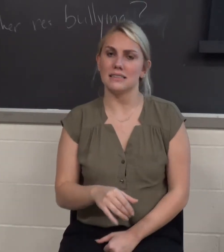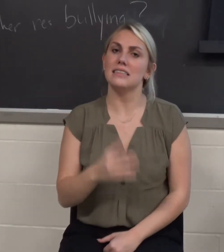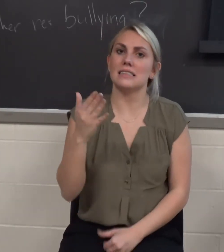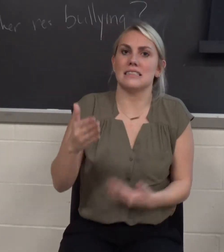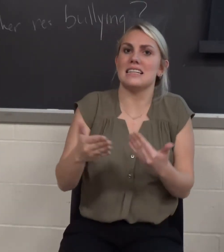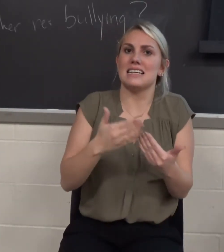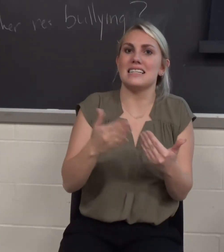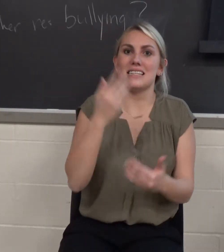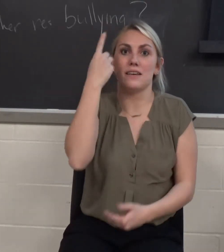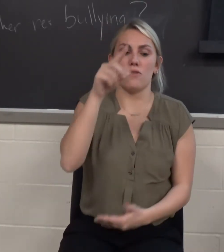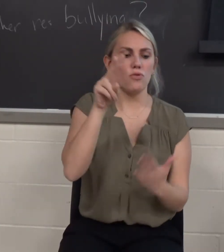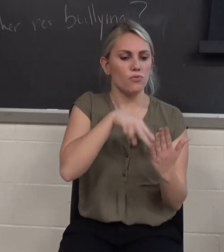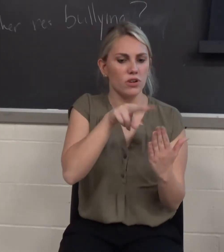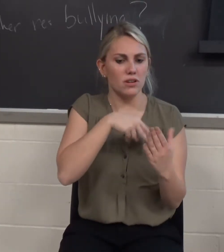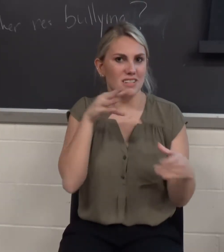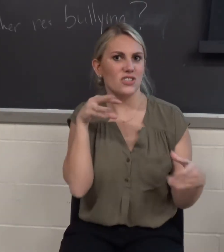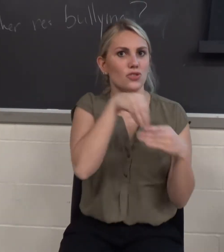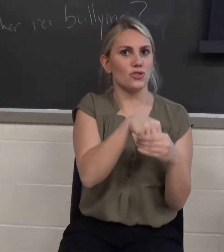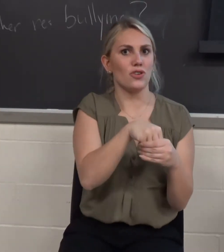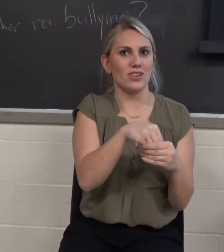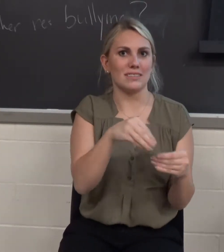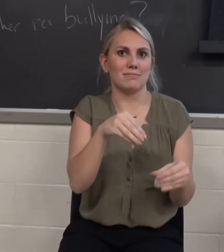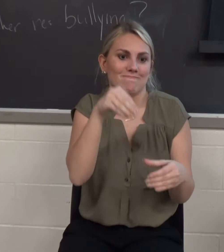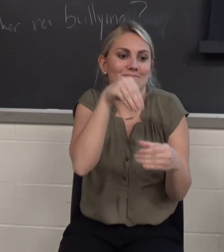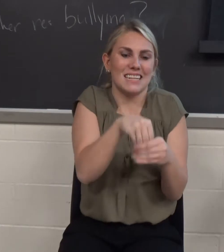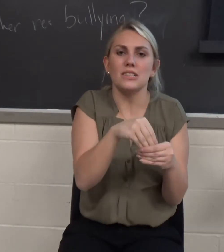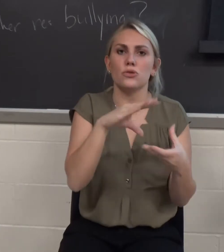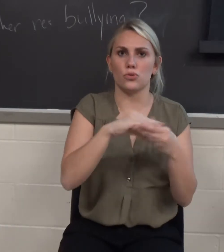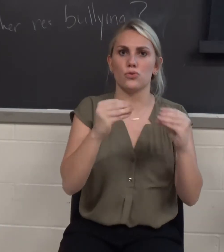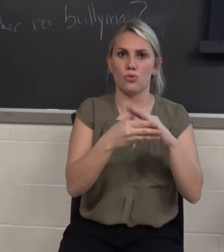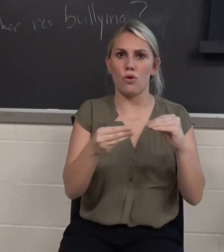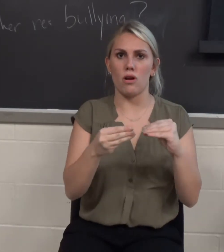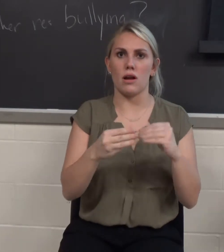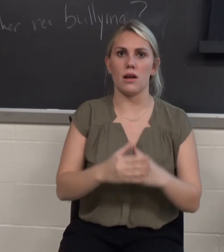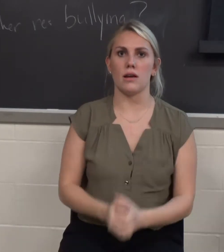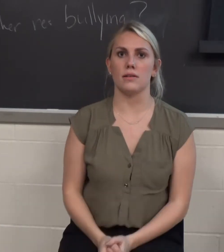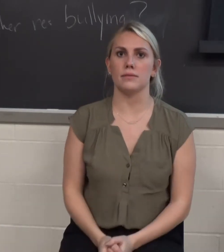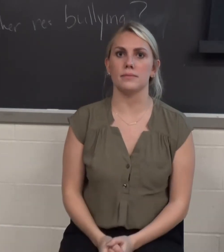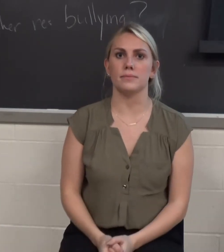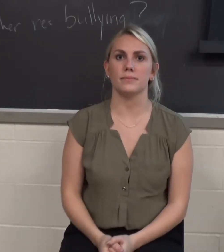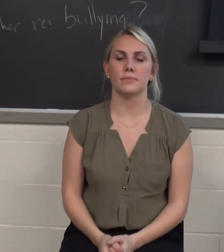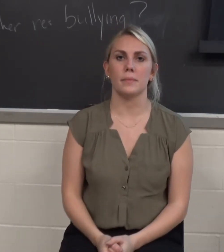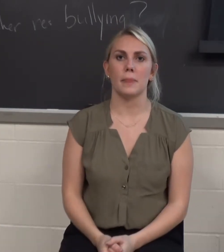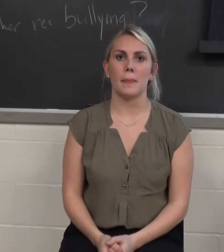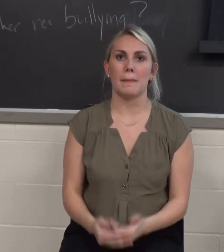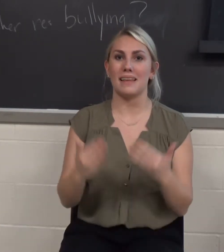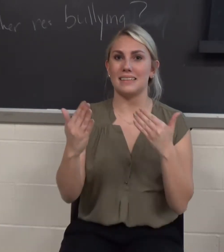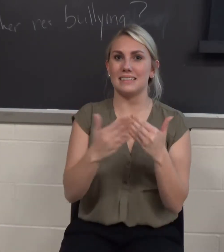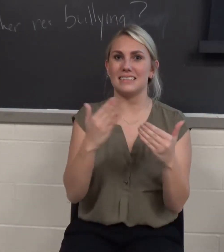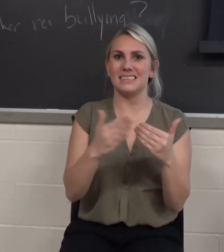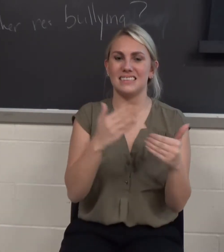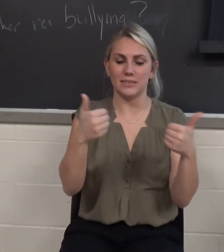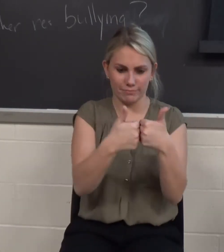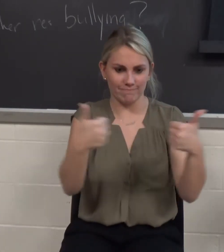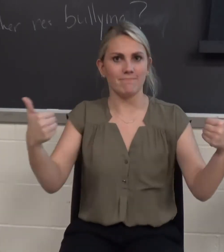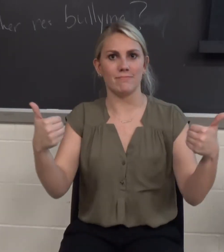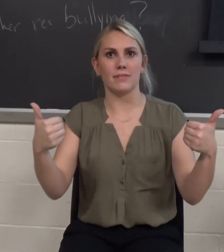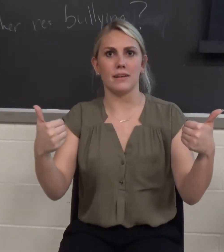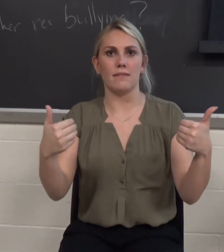If it's they did that, they did this, it's very easy to distance yourself from the